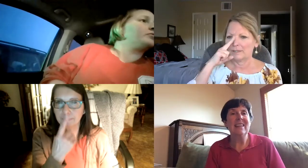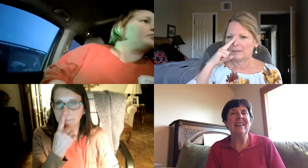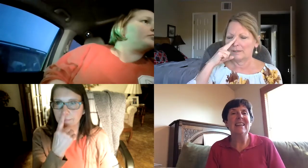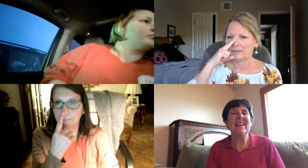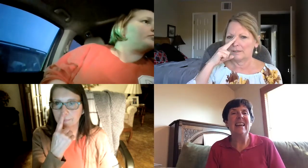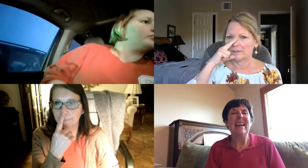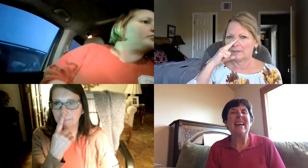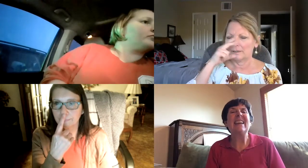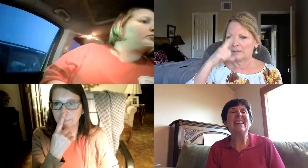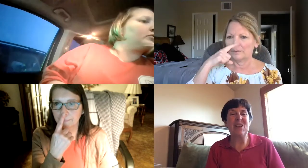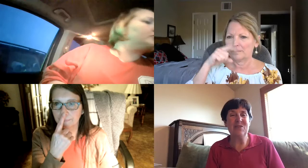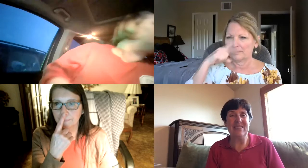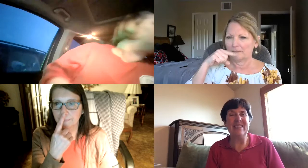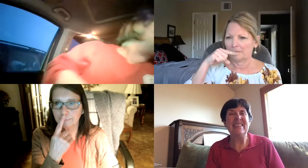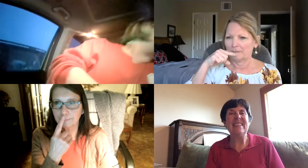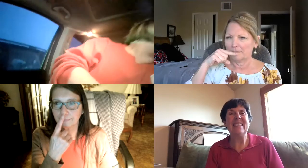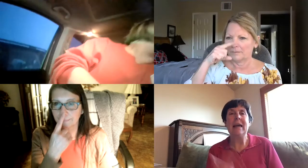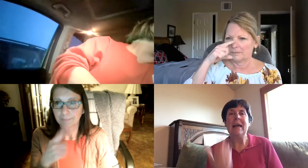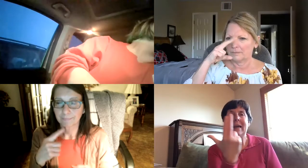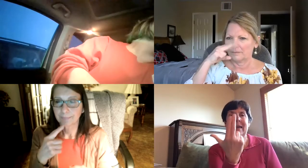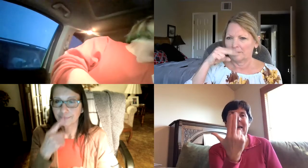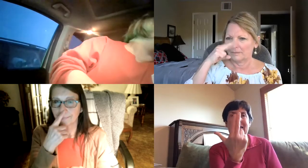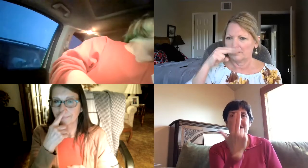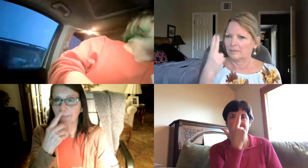Was it? Close.